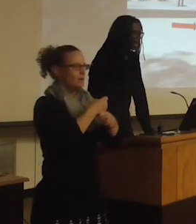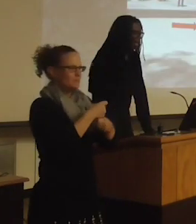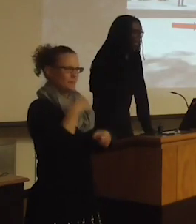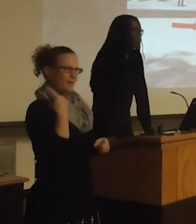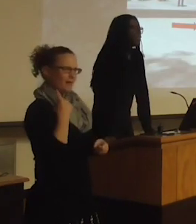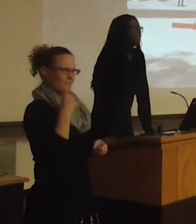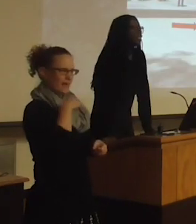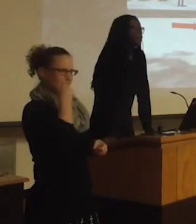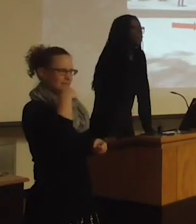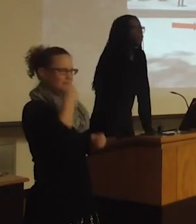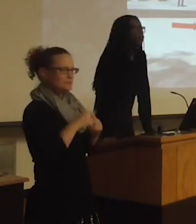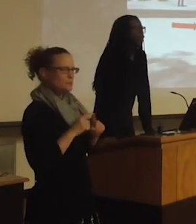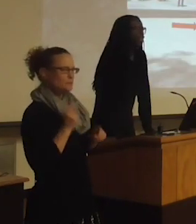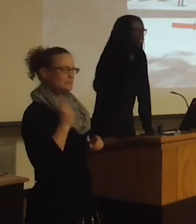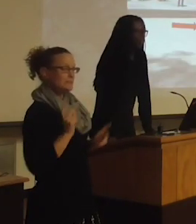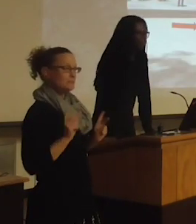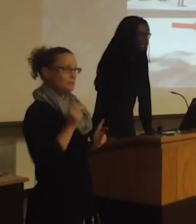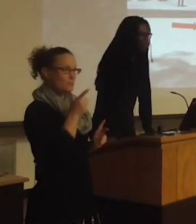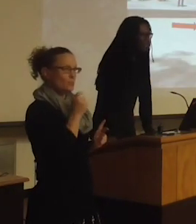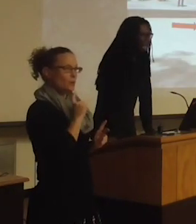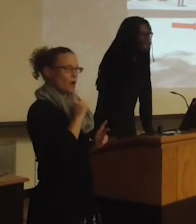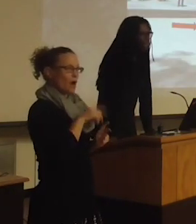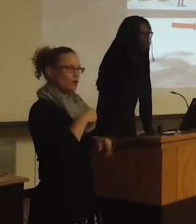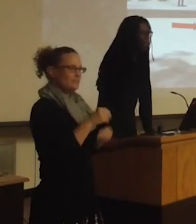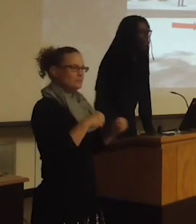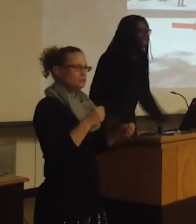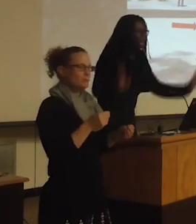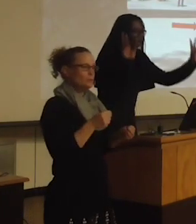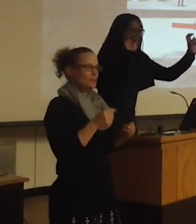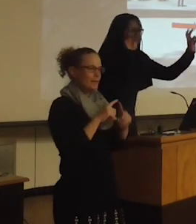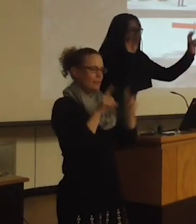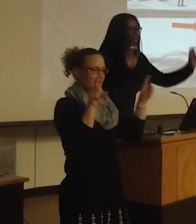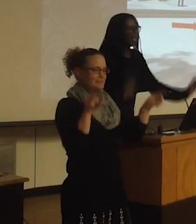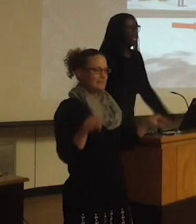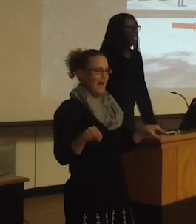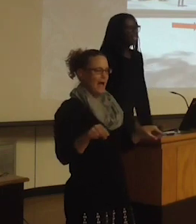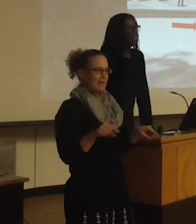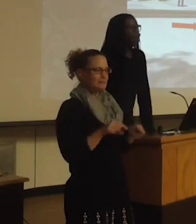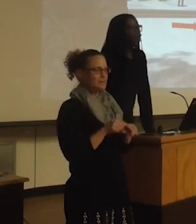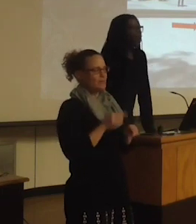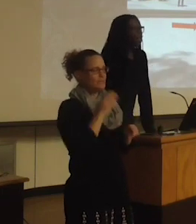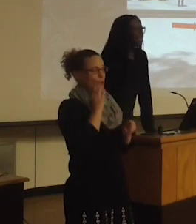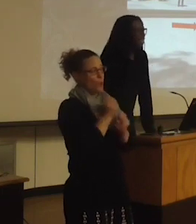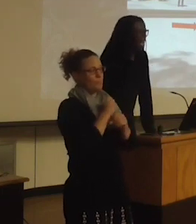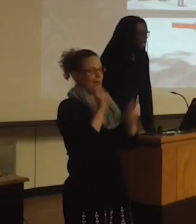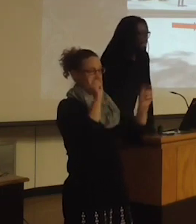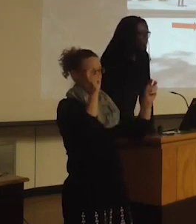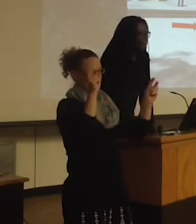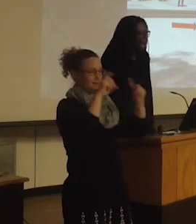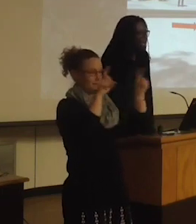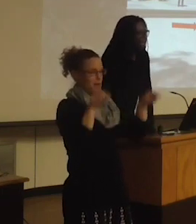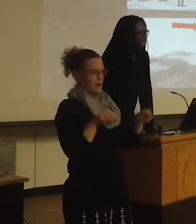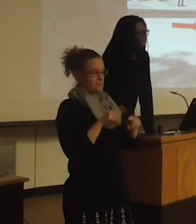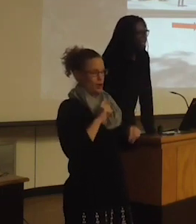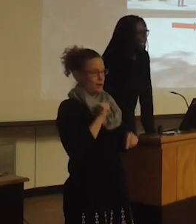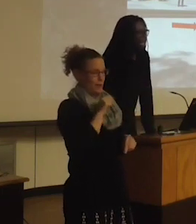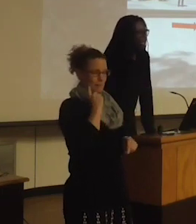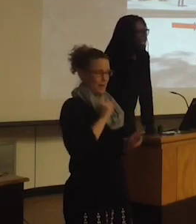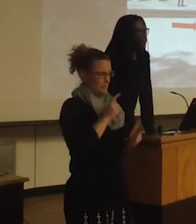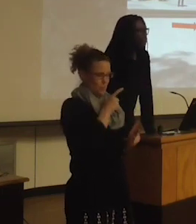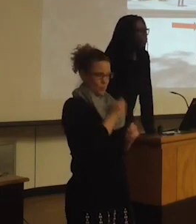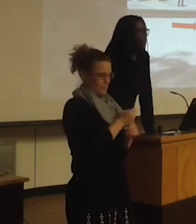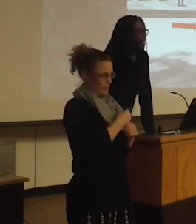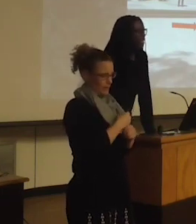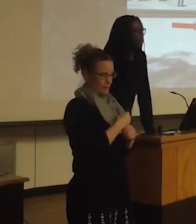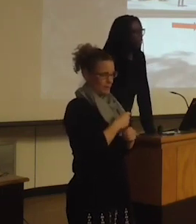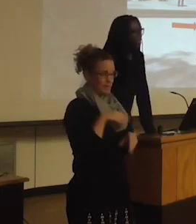are black. But you see the people who are distributing those signs to them, these homemade signs, are not black. And